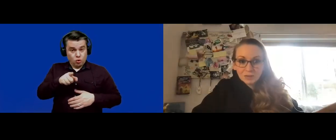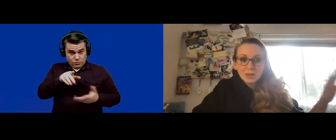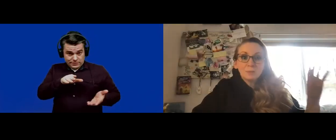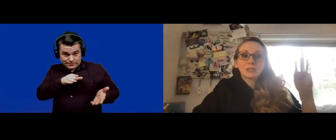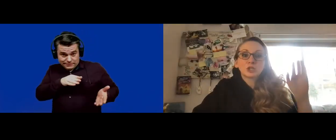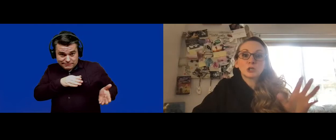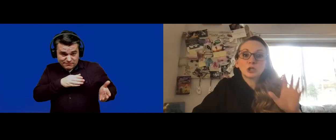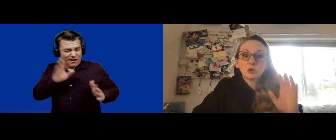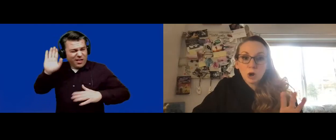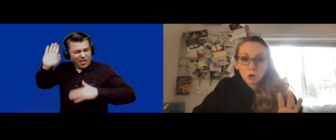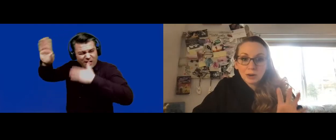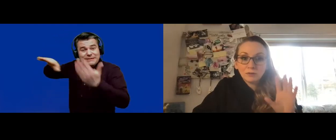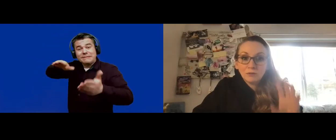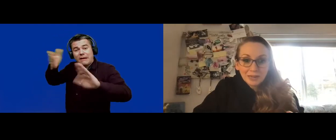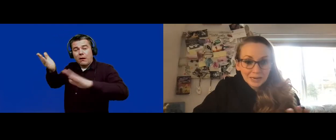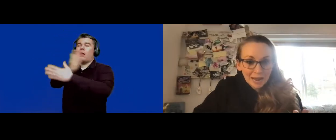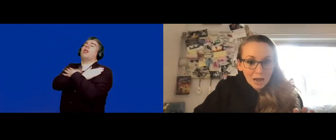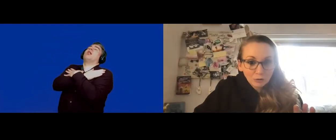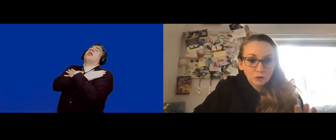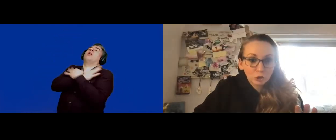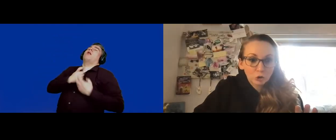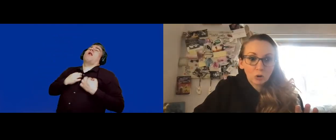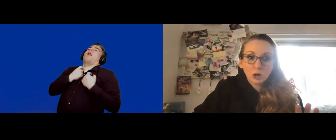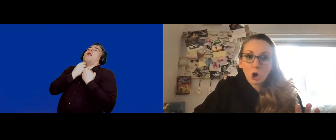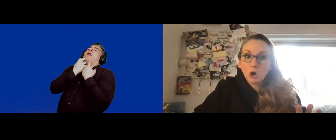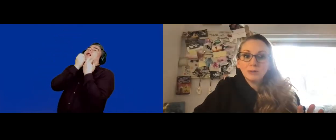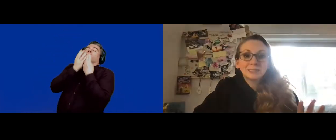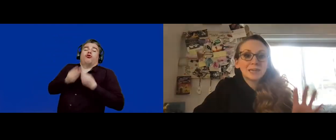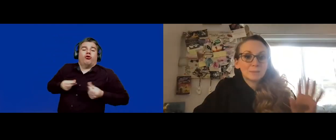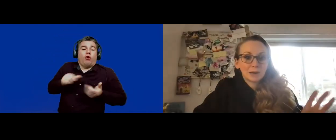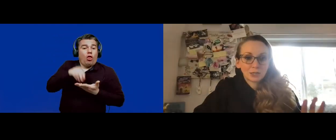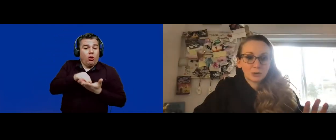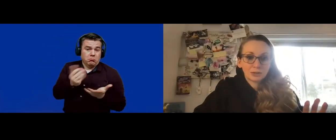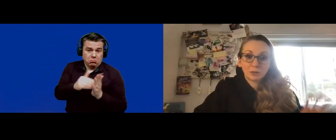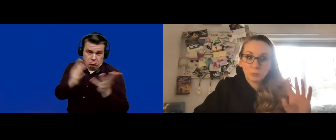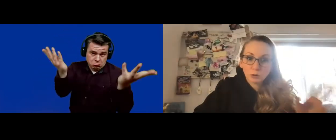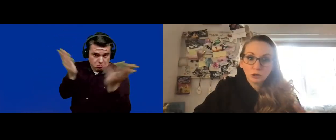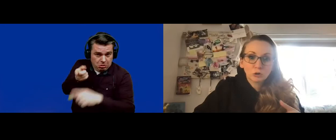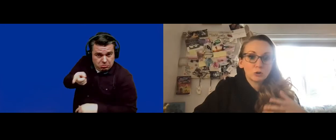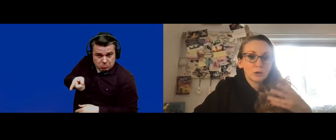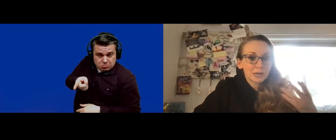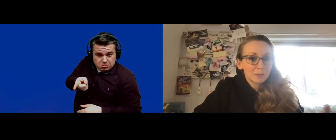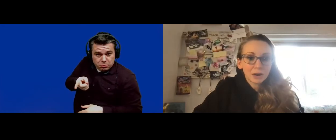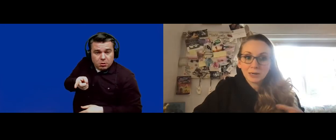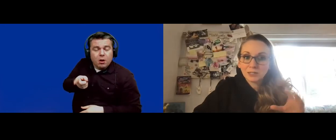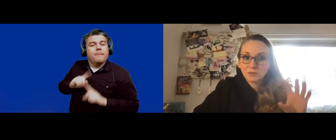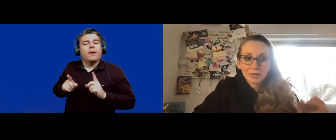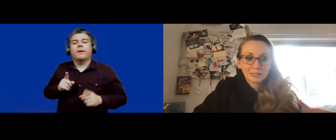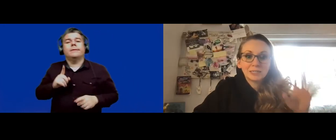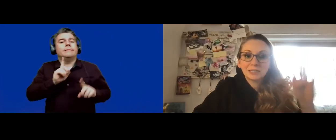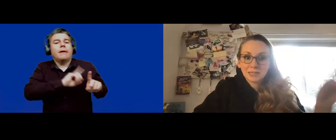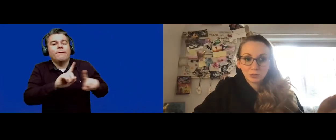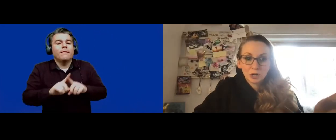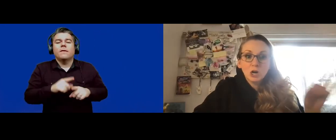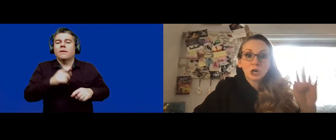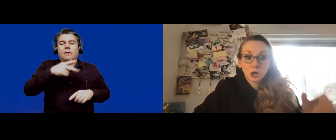dust. But it starts to grow and feed out of control on all these dead bacteria that the birth control, antibiotics,